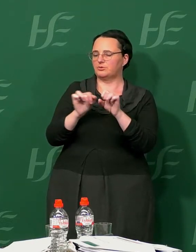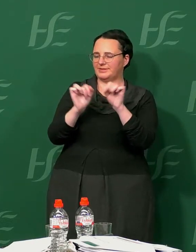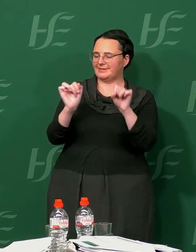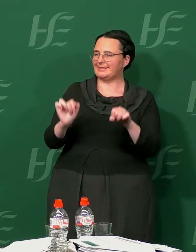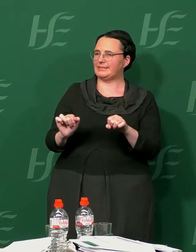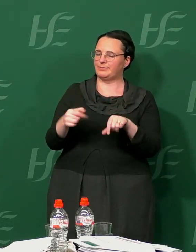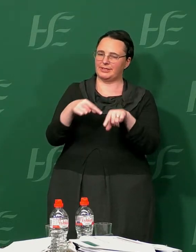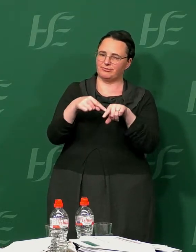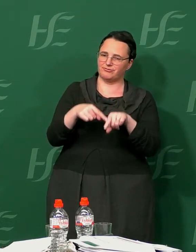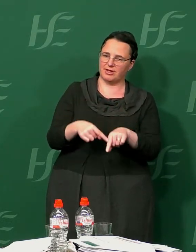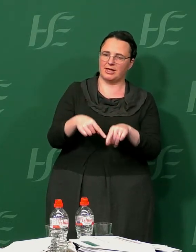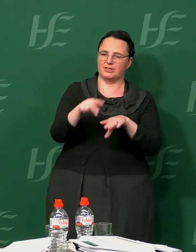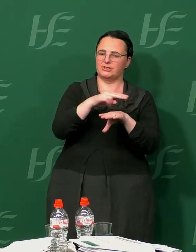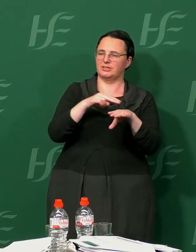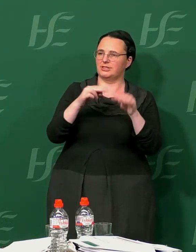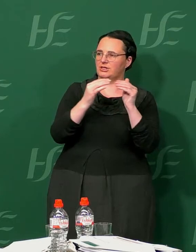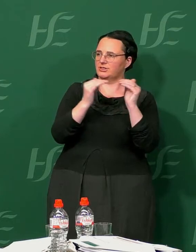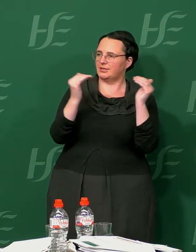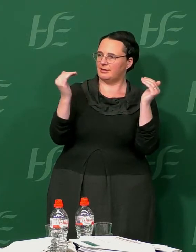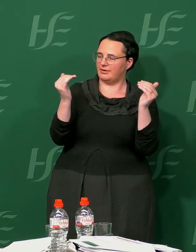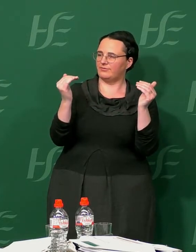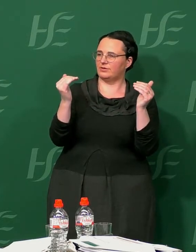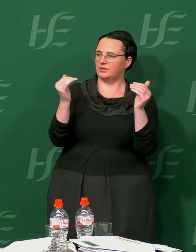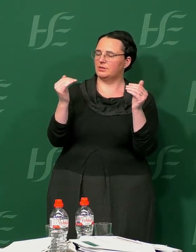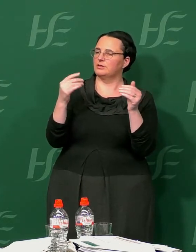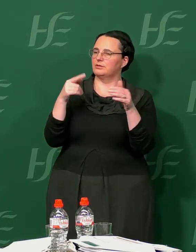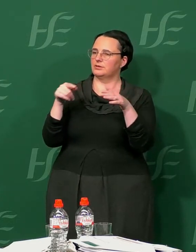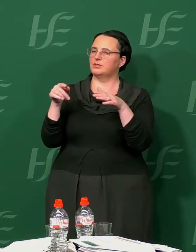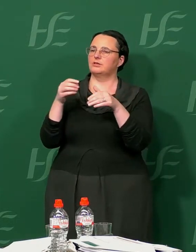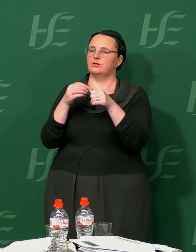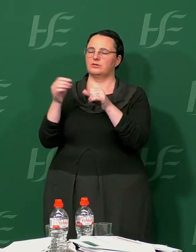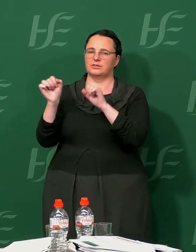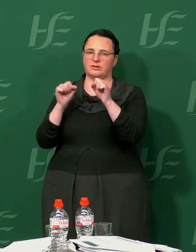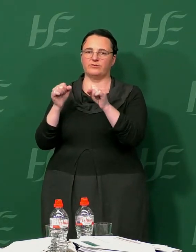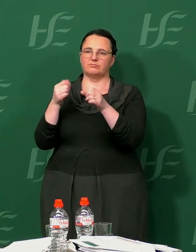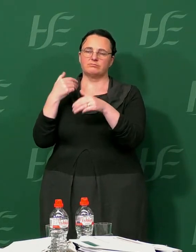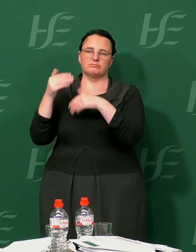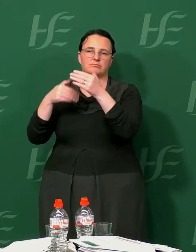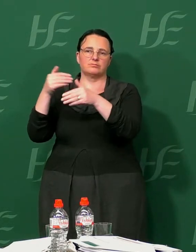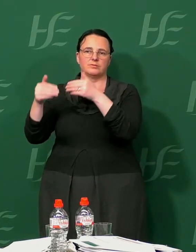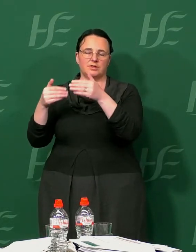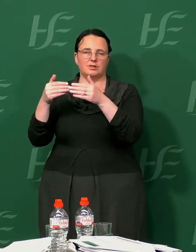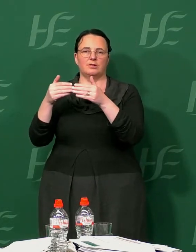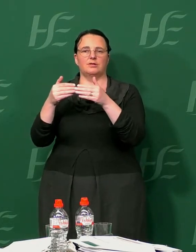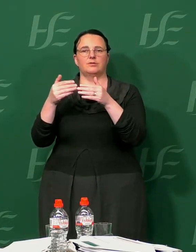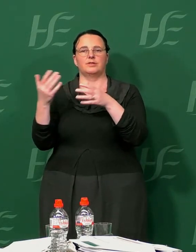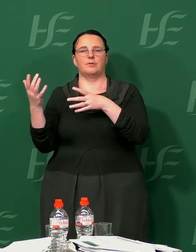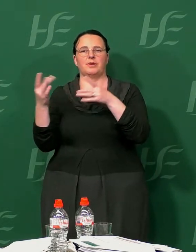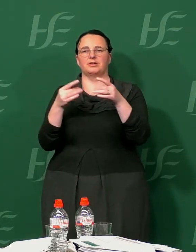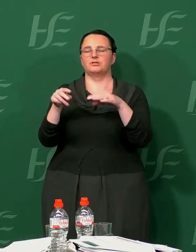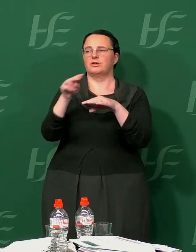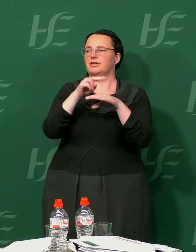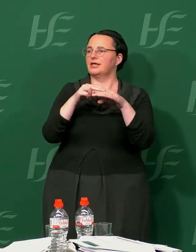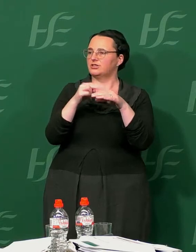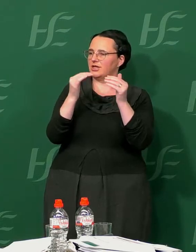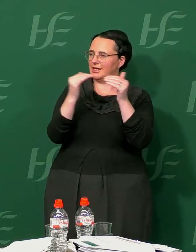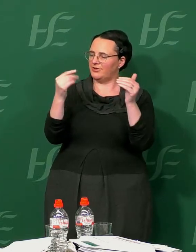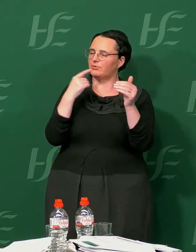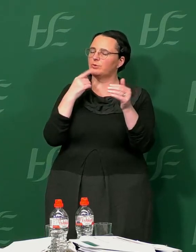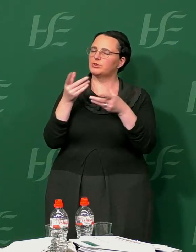on national level. But primarily, most of our services are operating okay. Obviously anxious to get them back to the national network, but we'll do it in a very cautionary